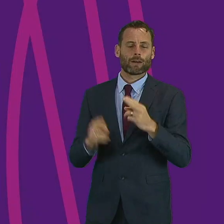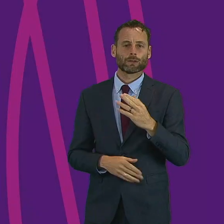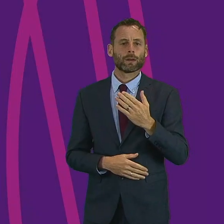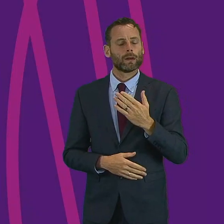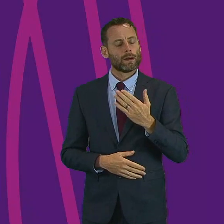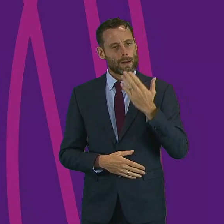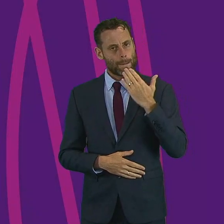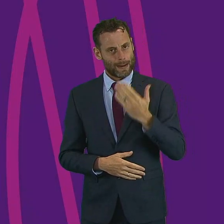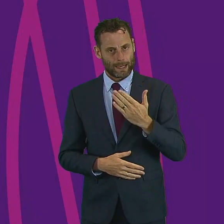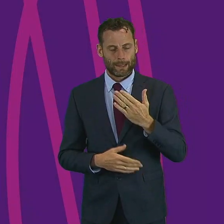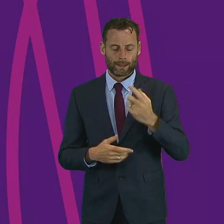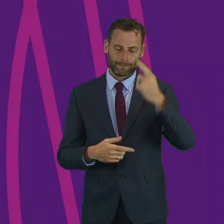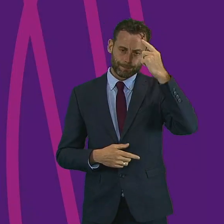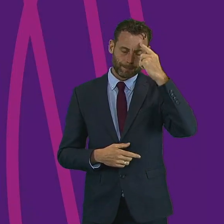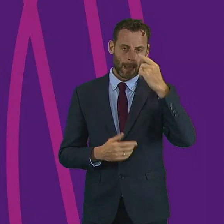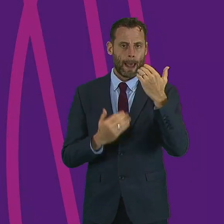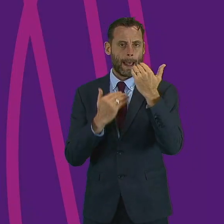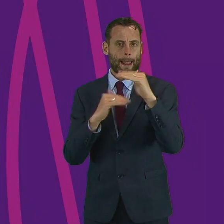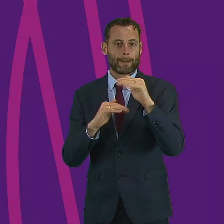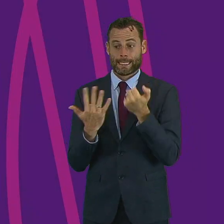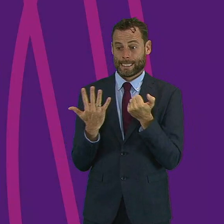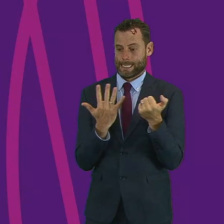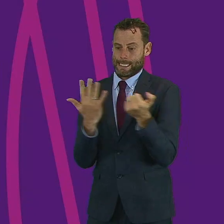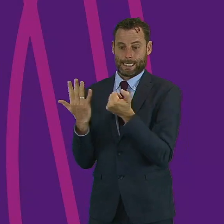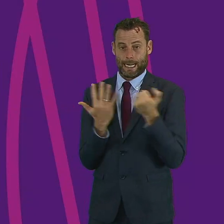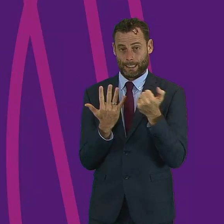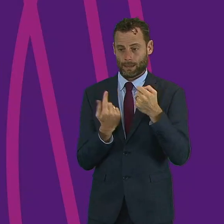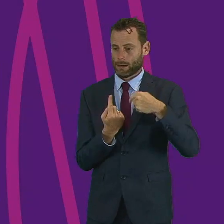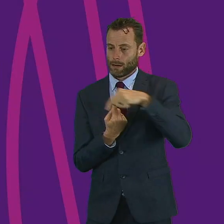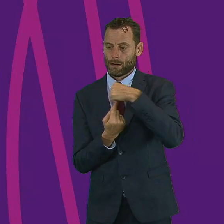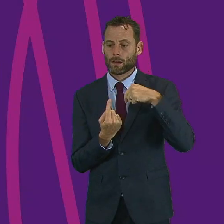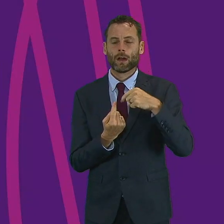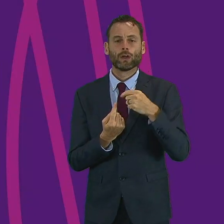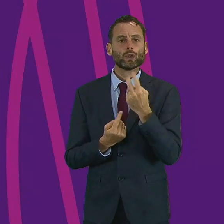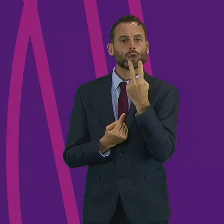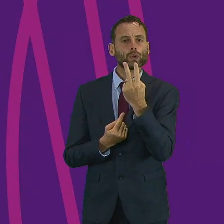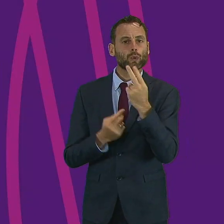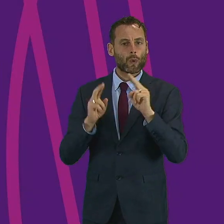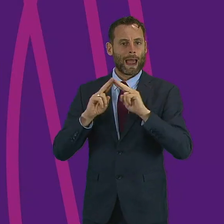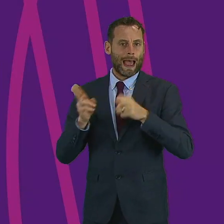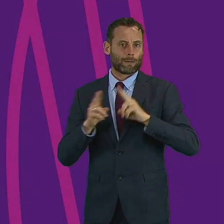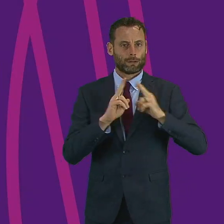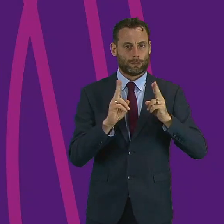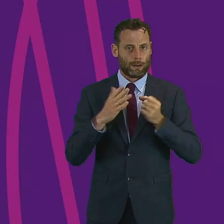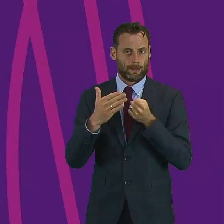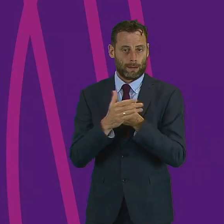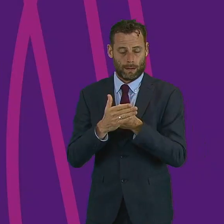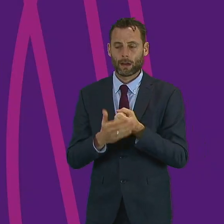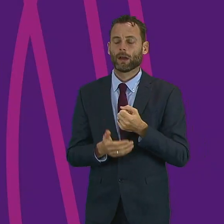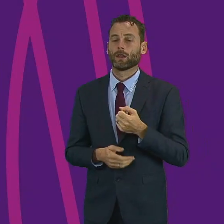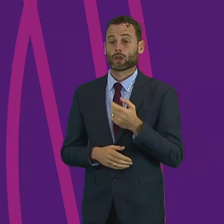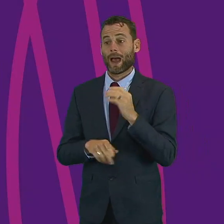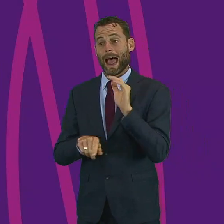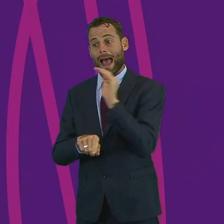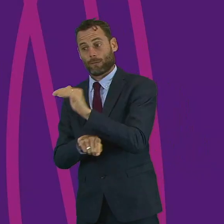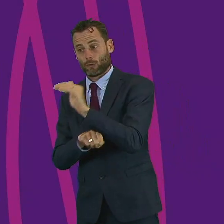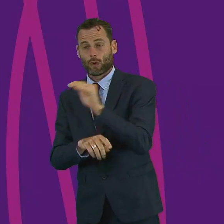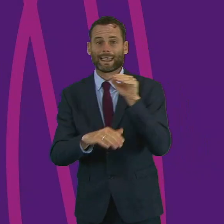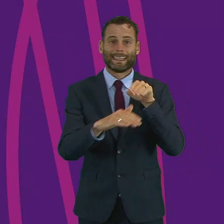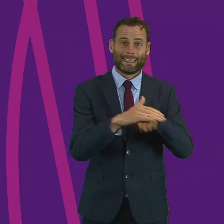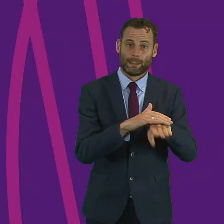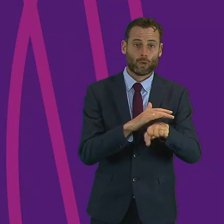of 2 households. These limits on gatherings apply indoors and outdoors, and indoors they apply in pubs and restaurants as well as in houses.